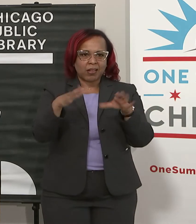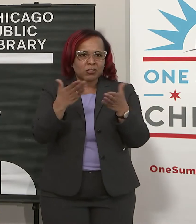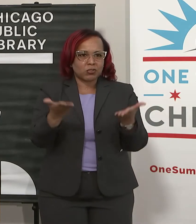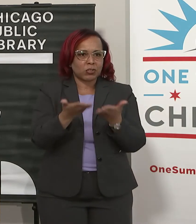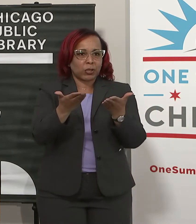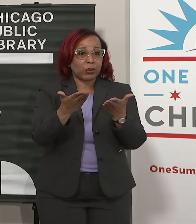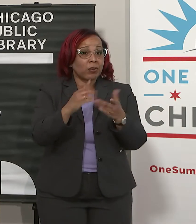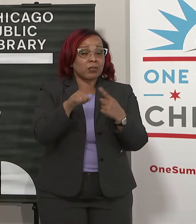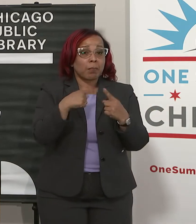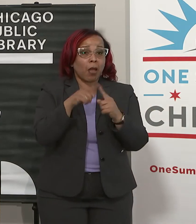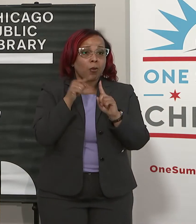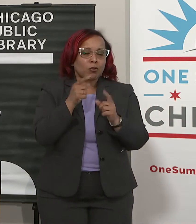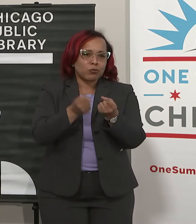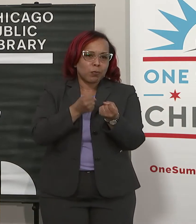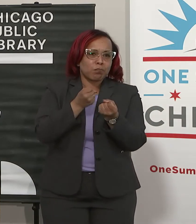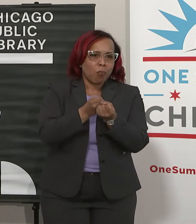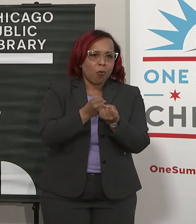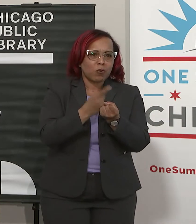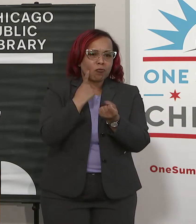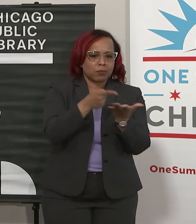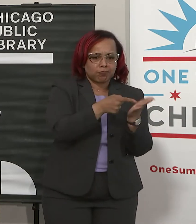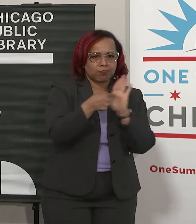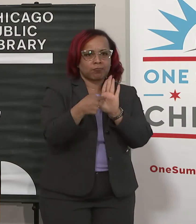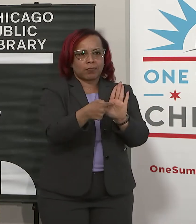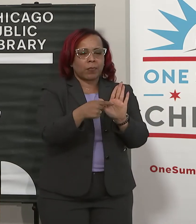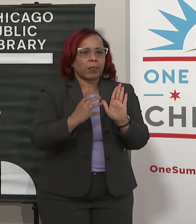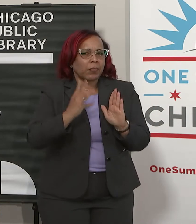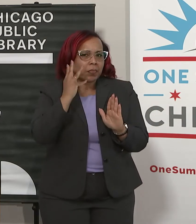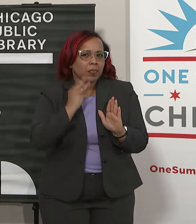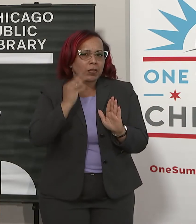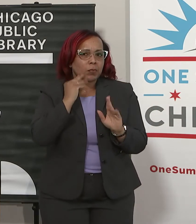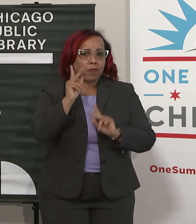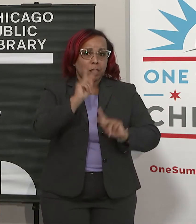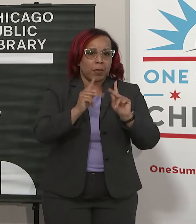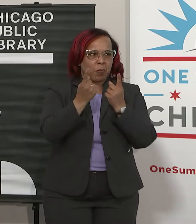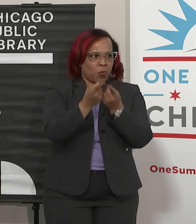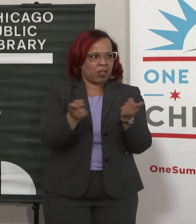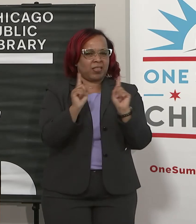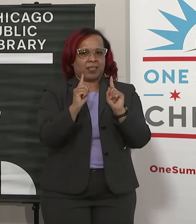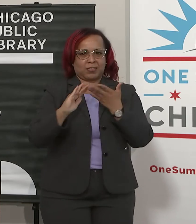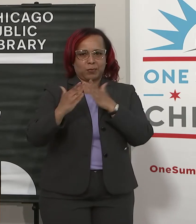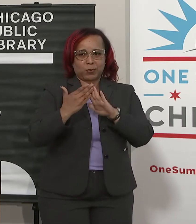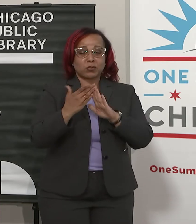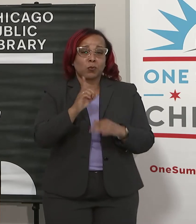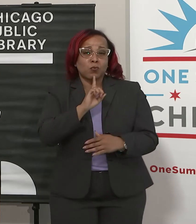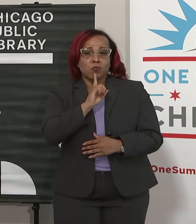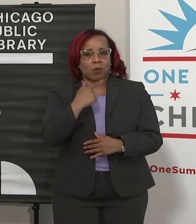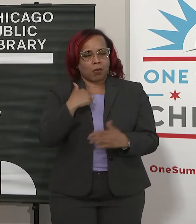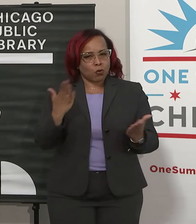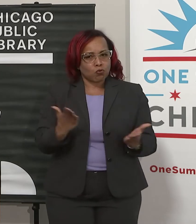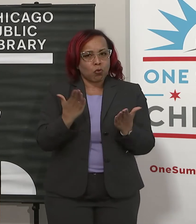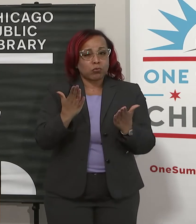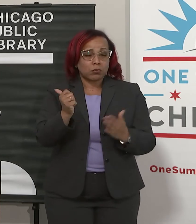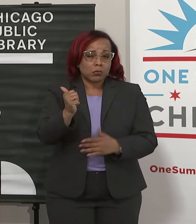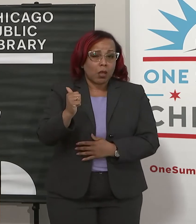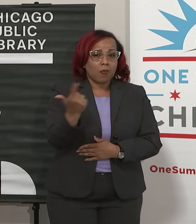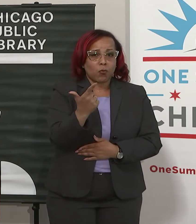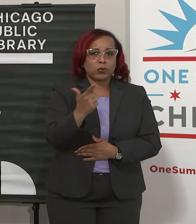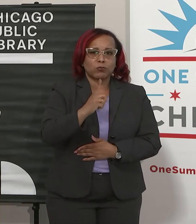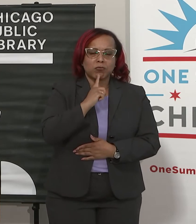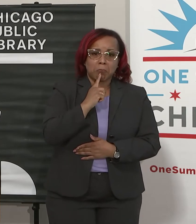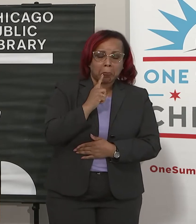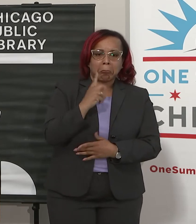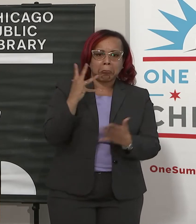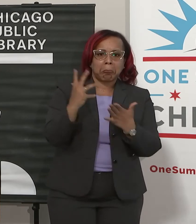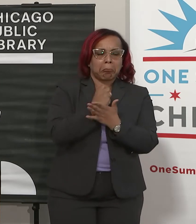It's about supporting and reflecting the experiences of the people in this community. So I really encourage everyone to take